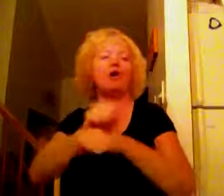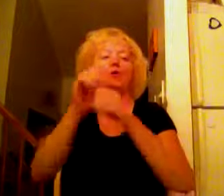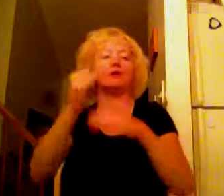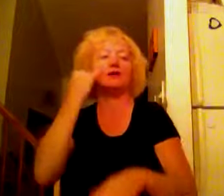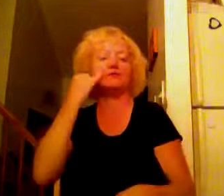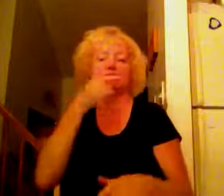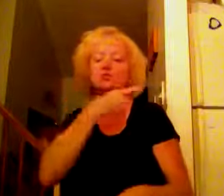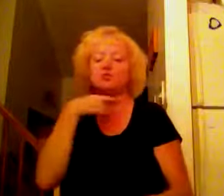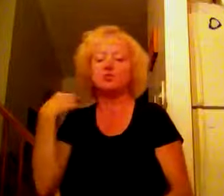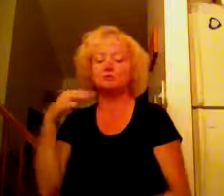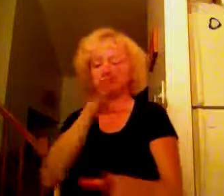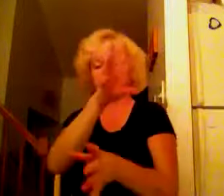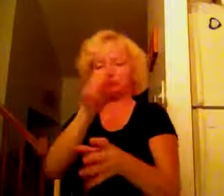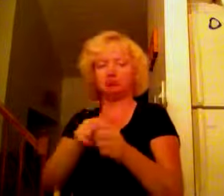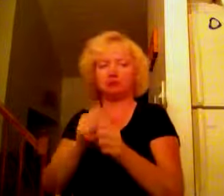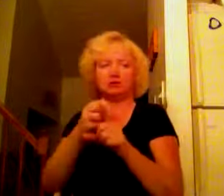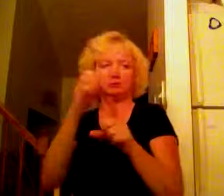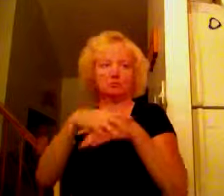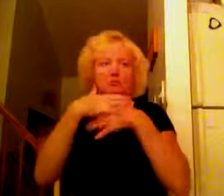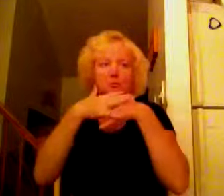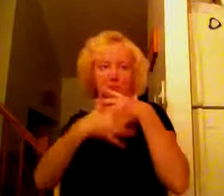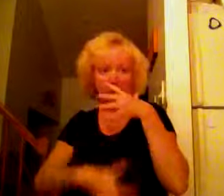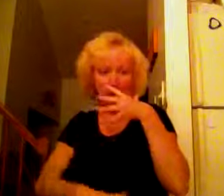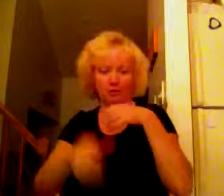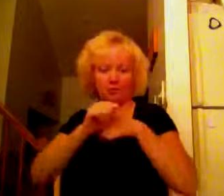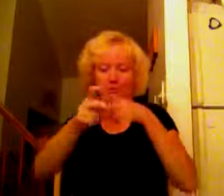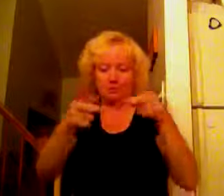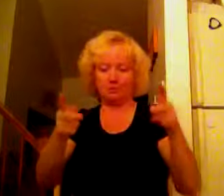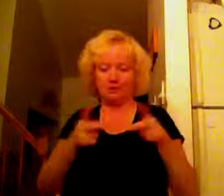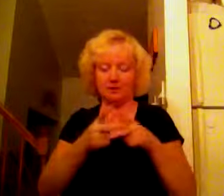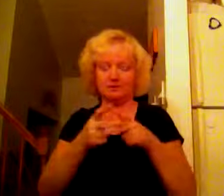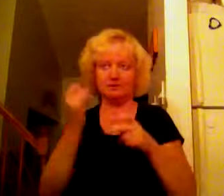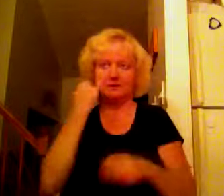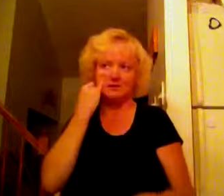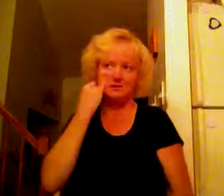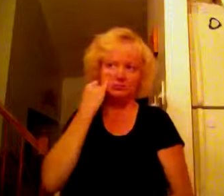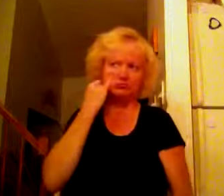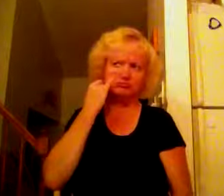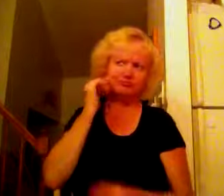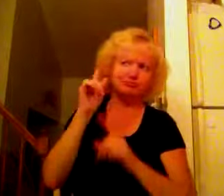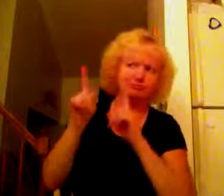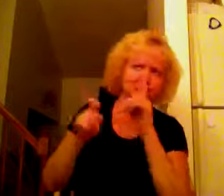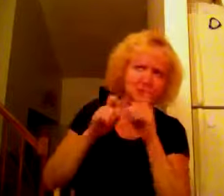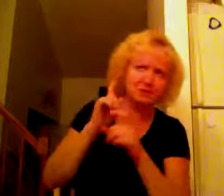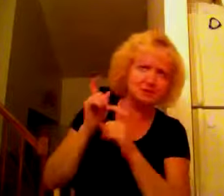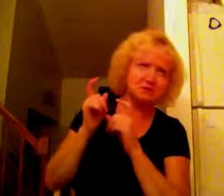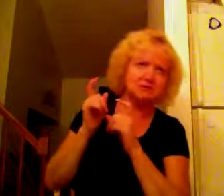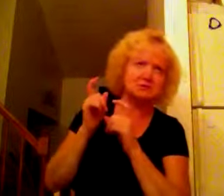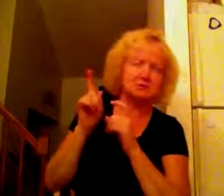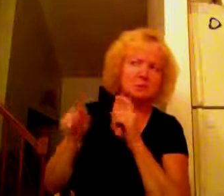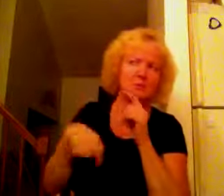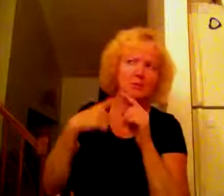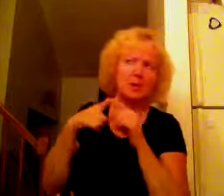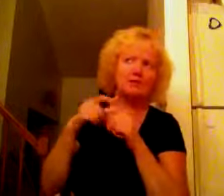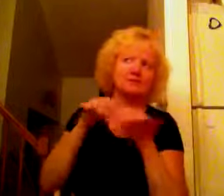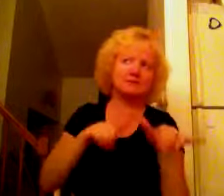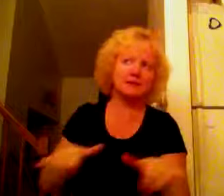workplace. If you have questions regarding the standard, contact your local OSHA office. What should employees do if they